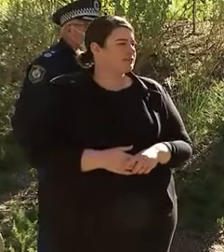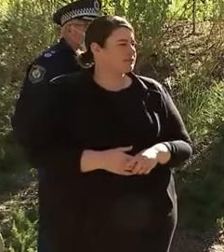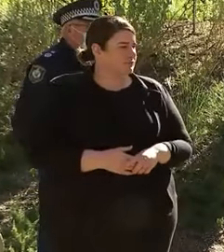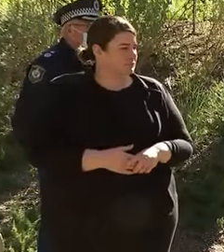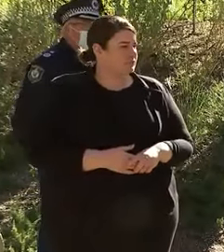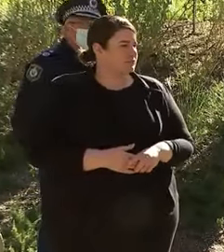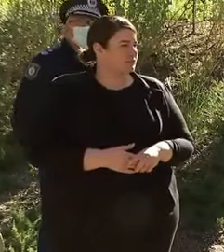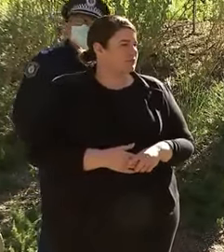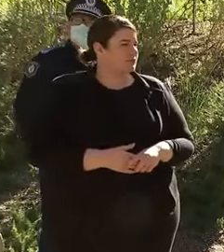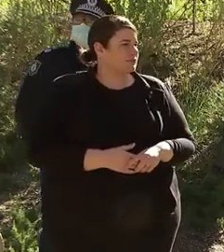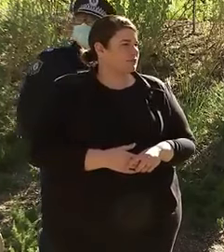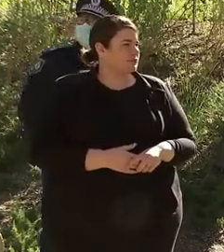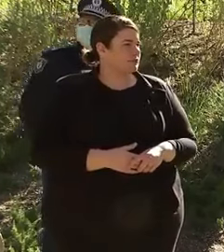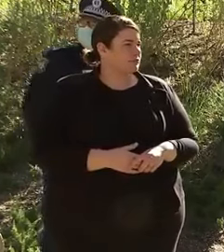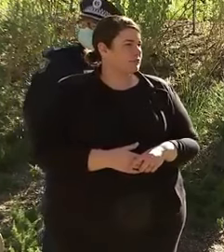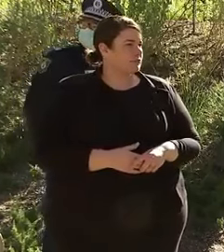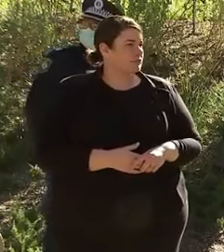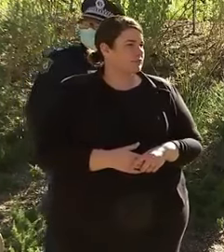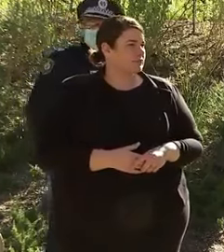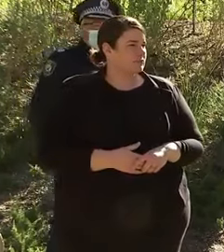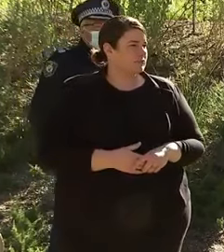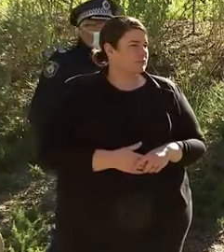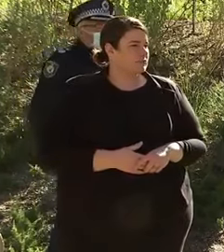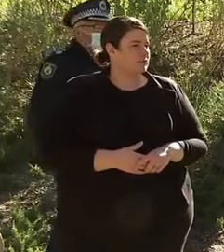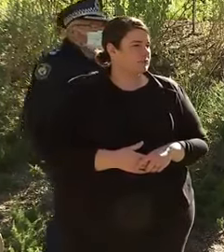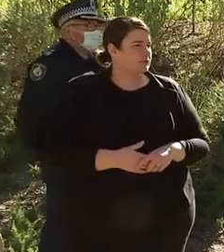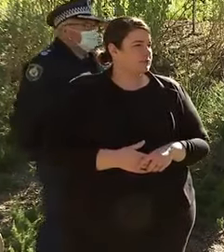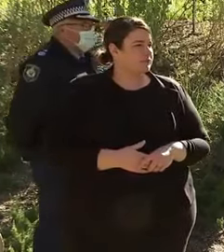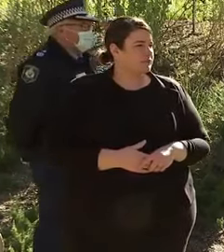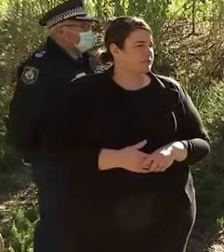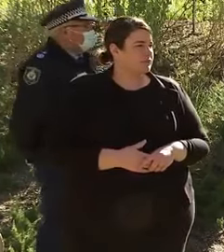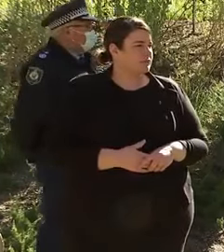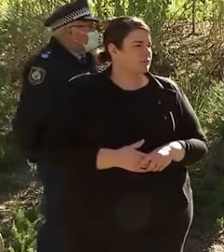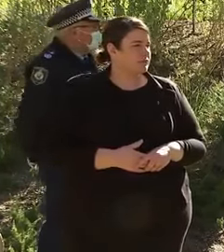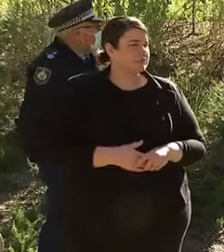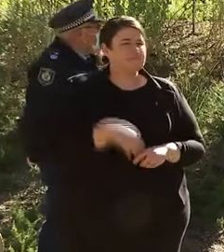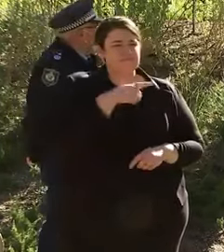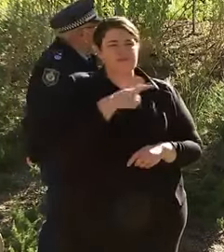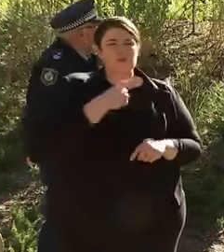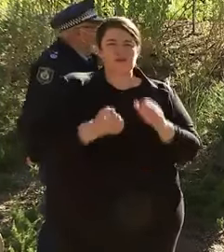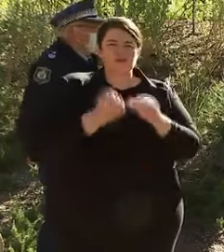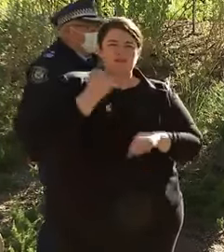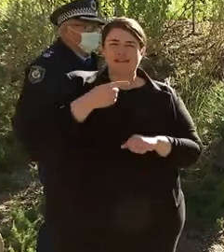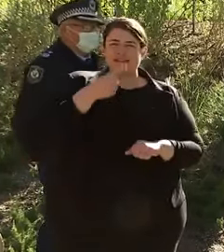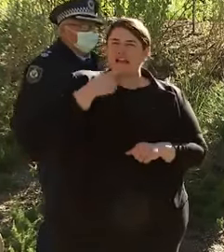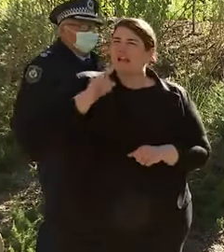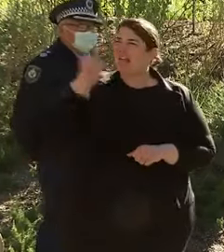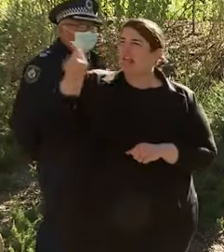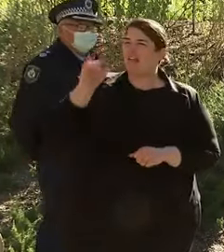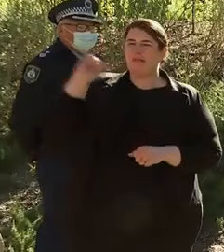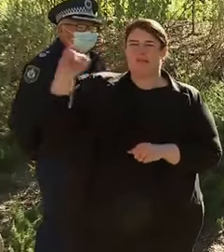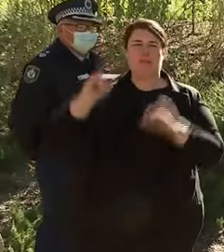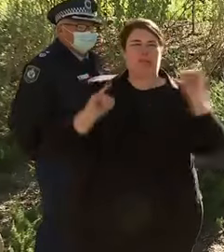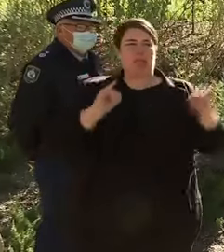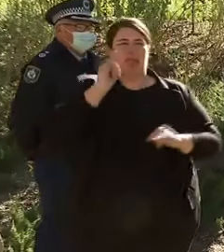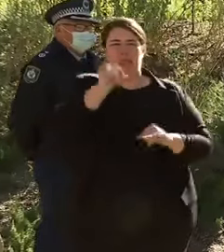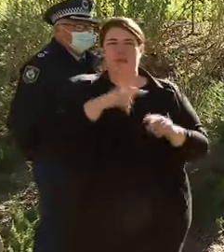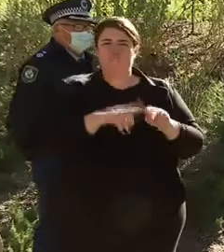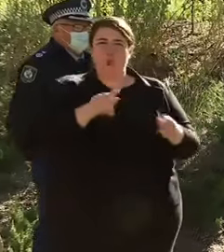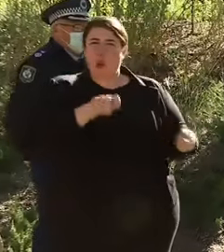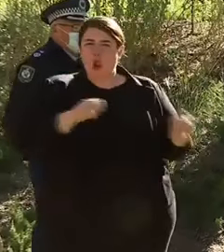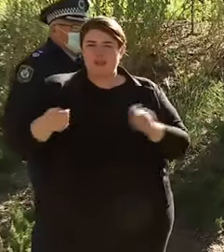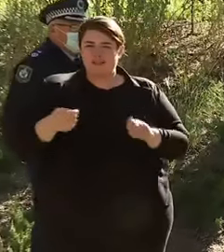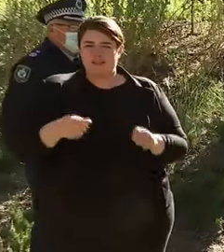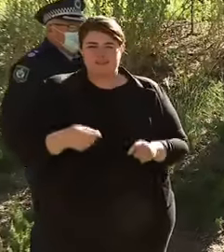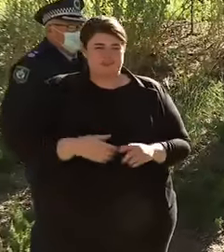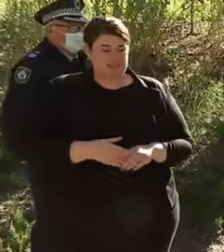states who shut down, and you made a point of saying that. Do you regret that now? No, I don't regret a single